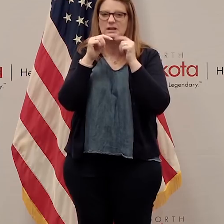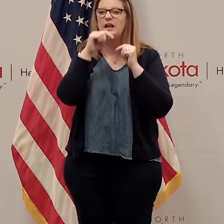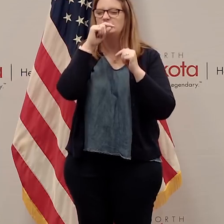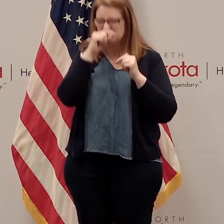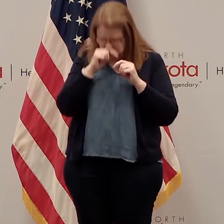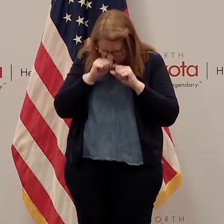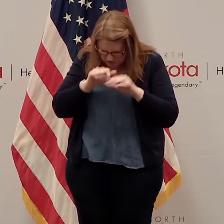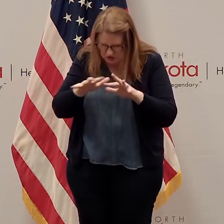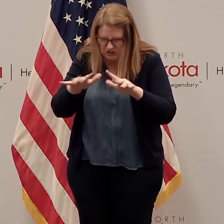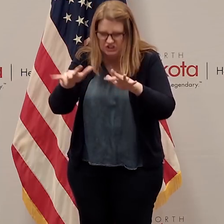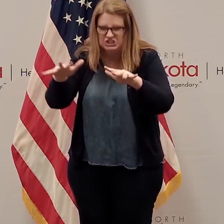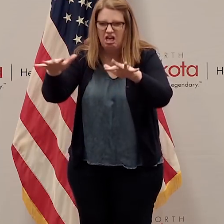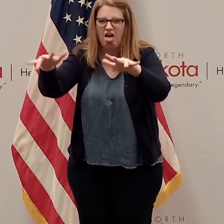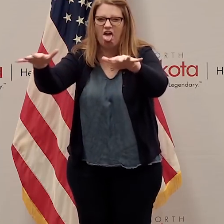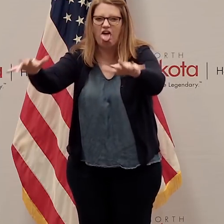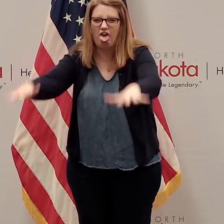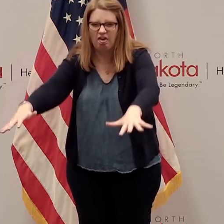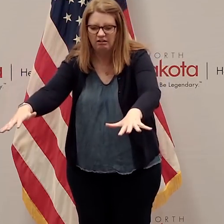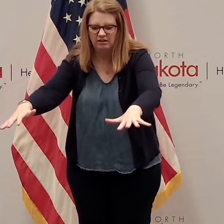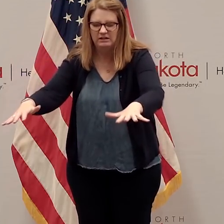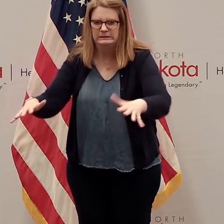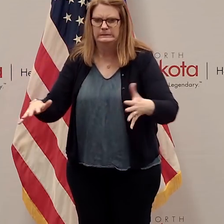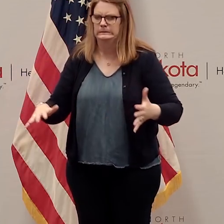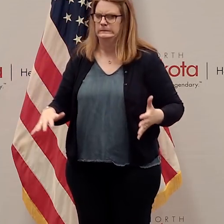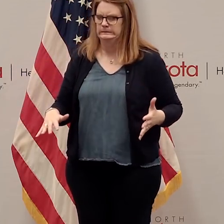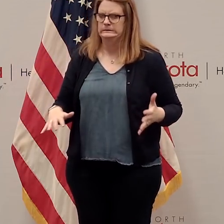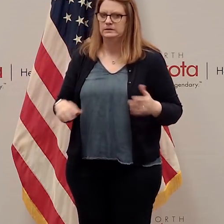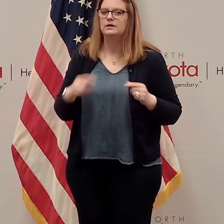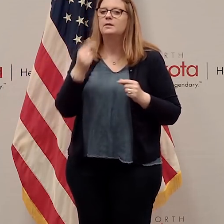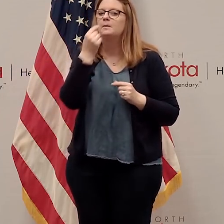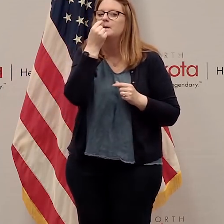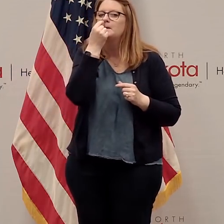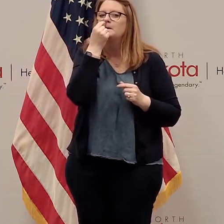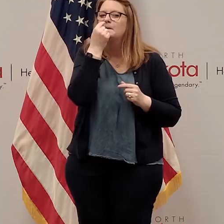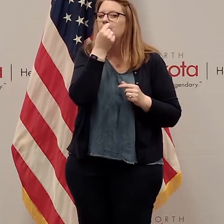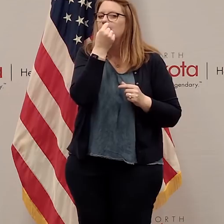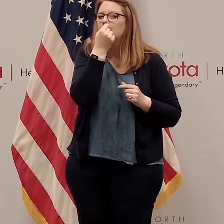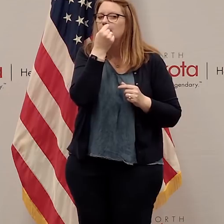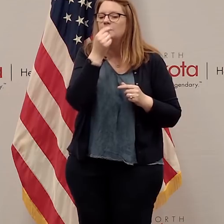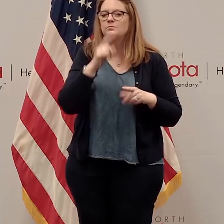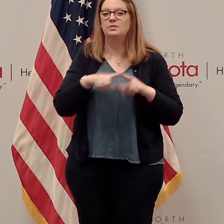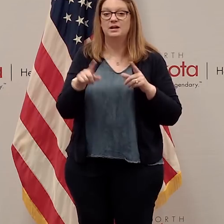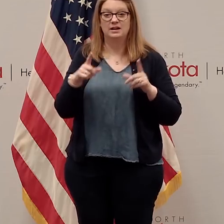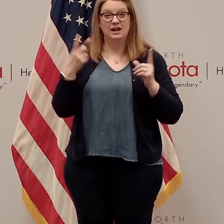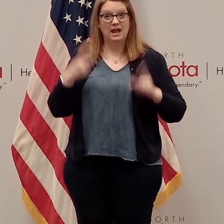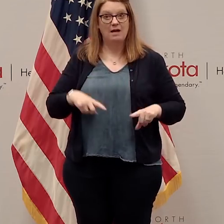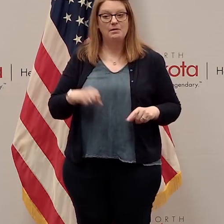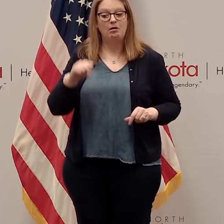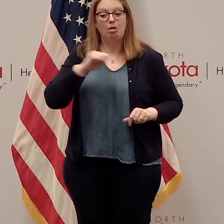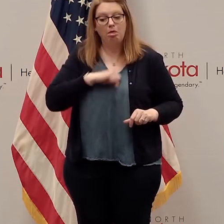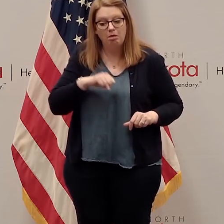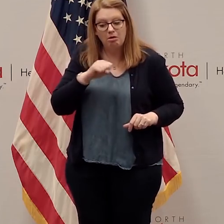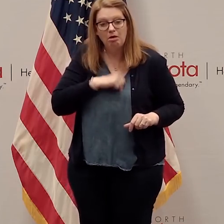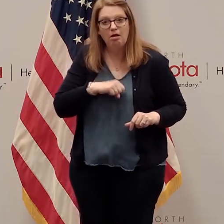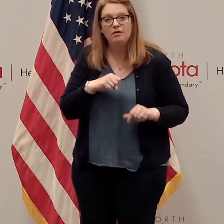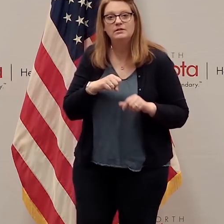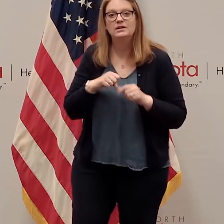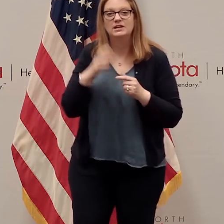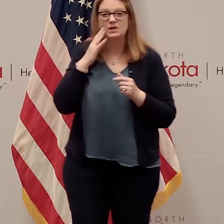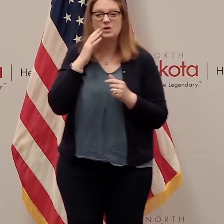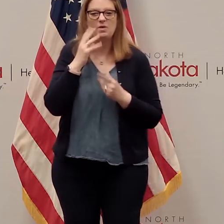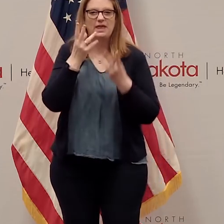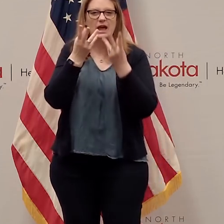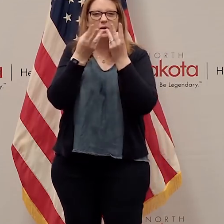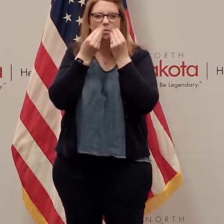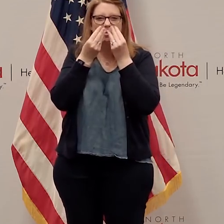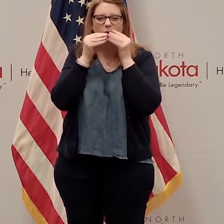can accurately do testing by just doing swabs in the lower nose. But when someone were to cough or to sneeze, put those respiratory droplets into